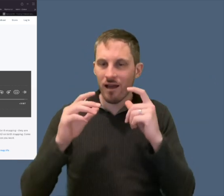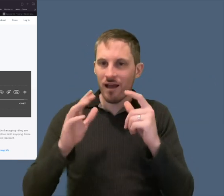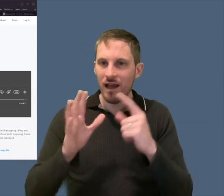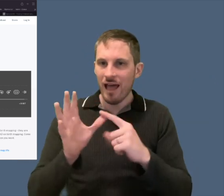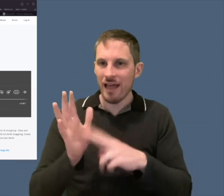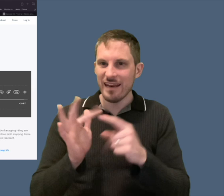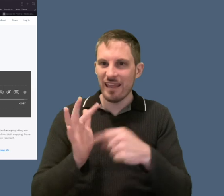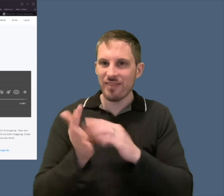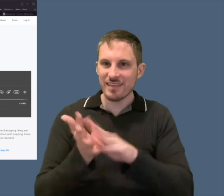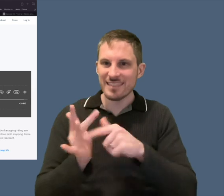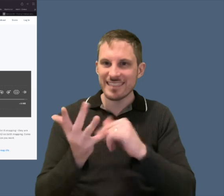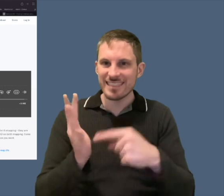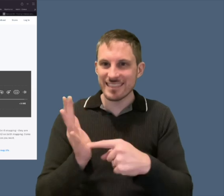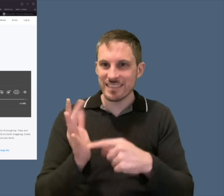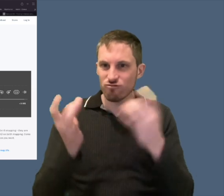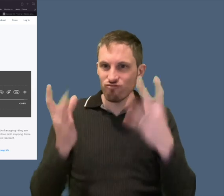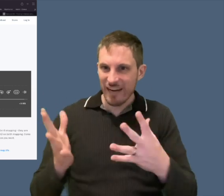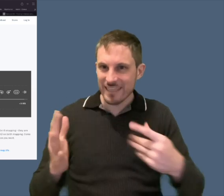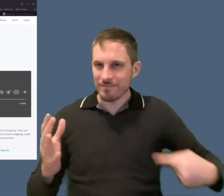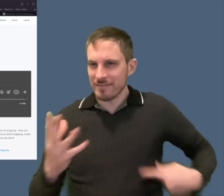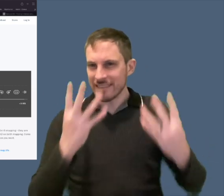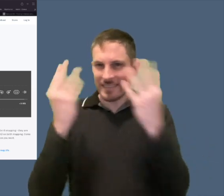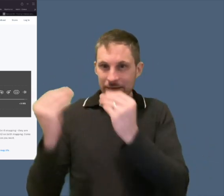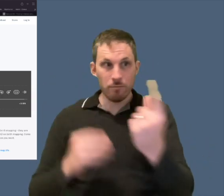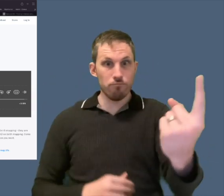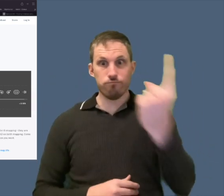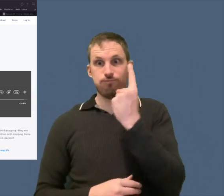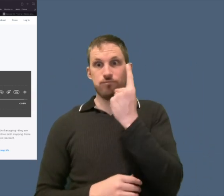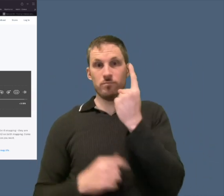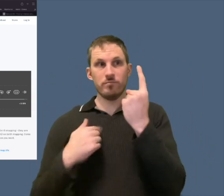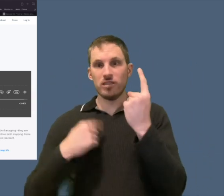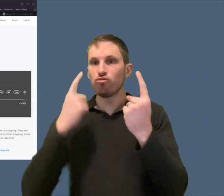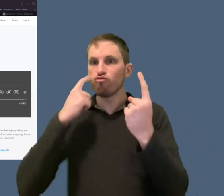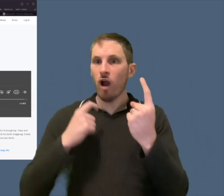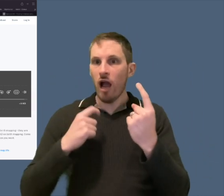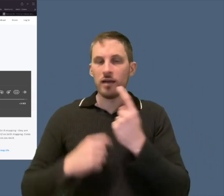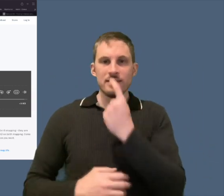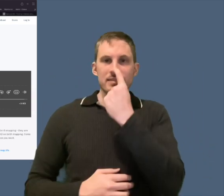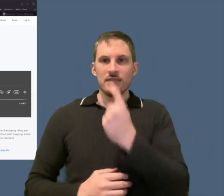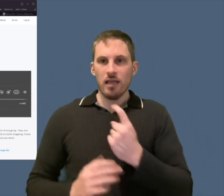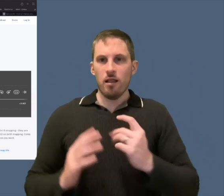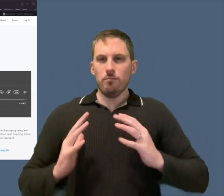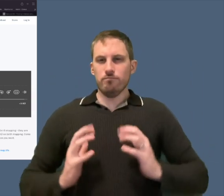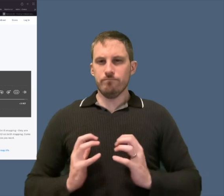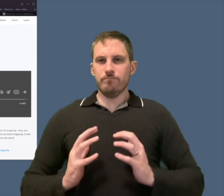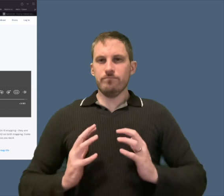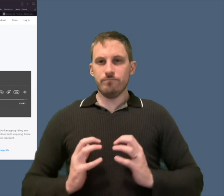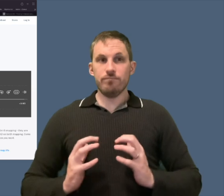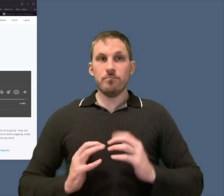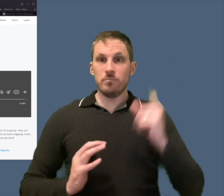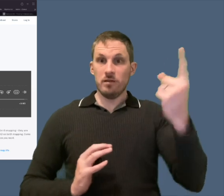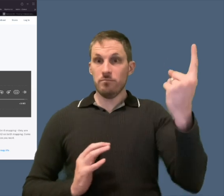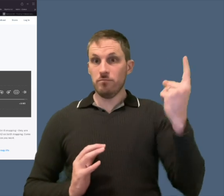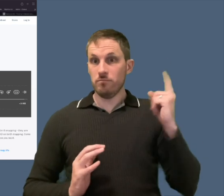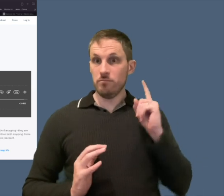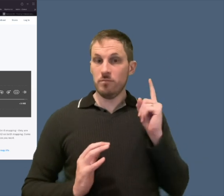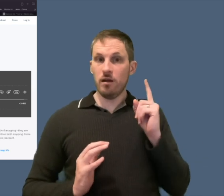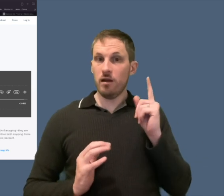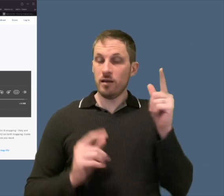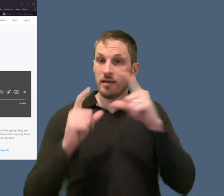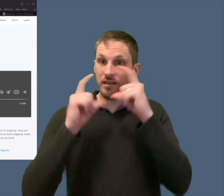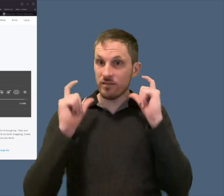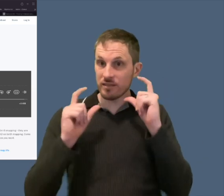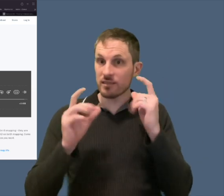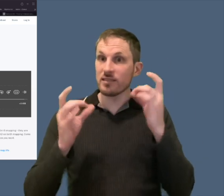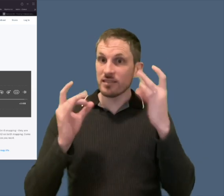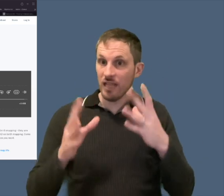little tools, and you're leaning over that pillow trying to stay as still as possible, even if you're contracting, whilst the anaesthetist starts